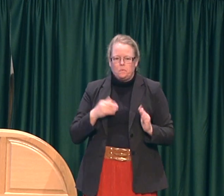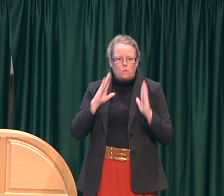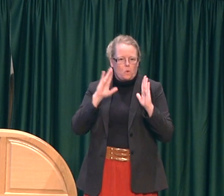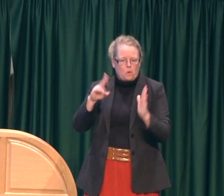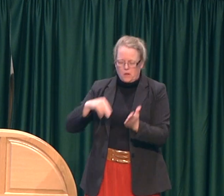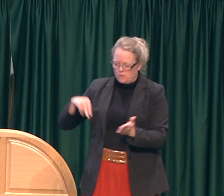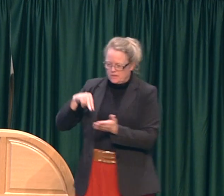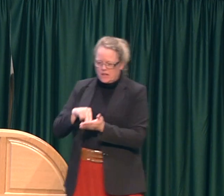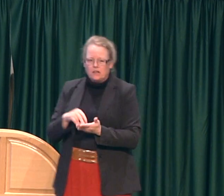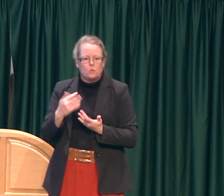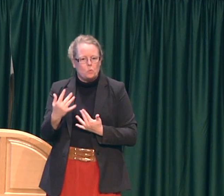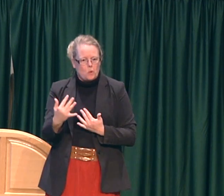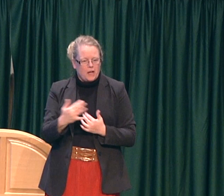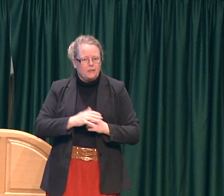I was interpreting, standing out in the hallway,